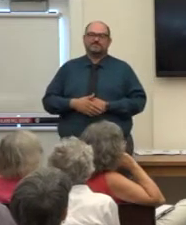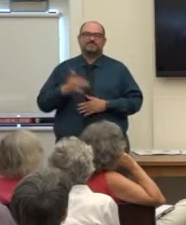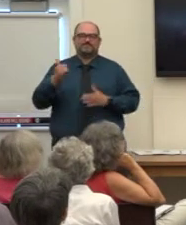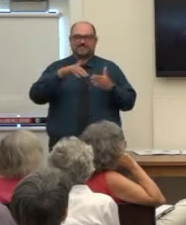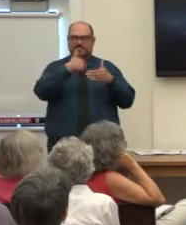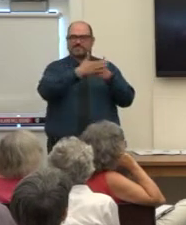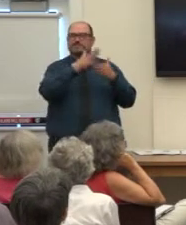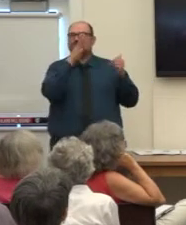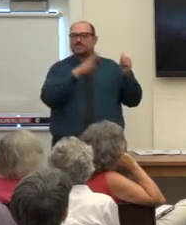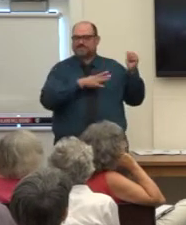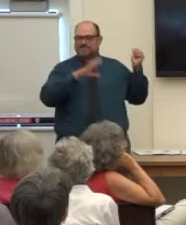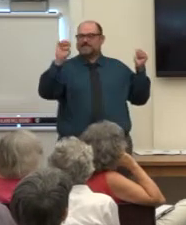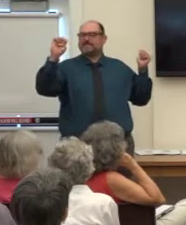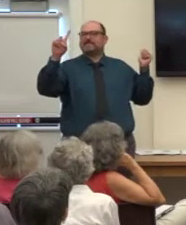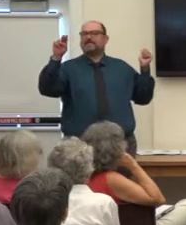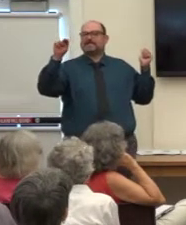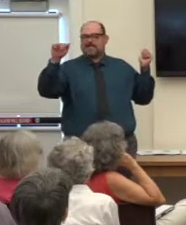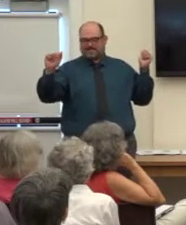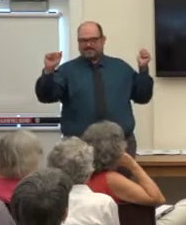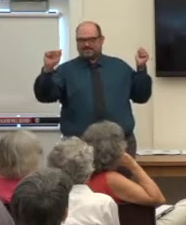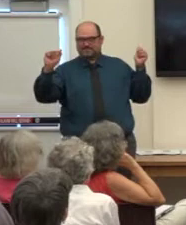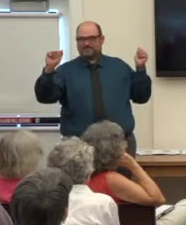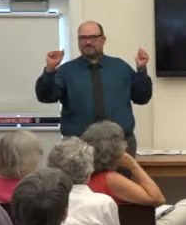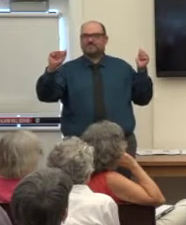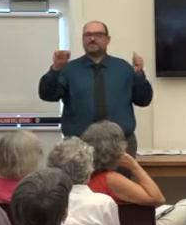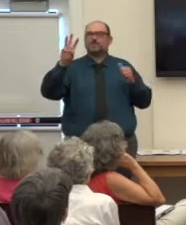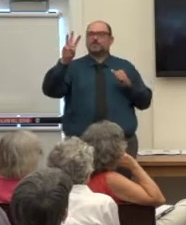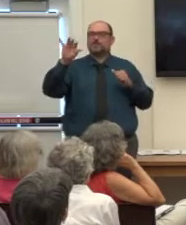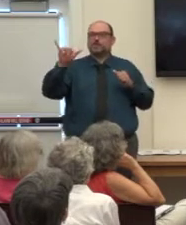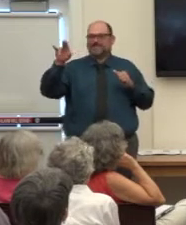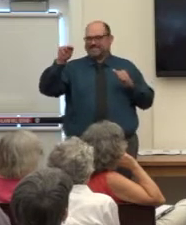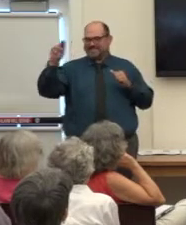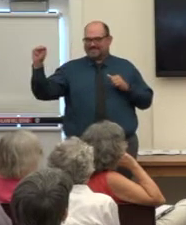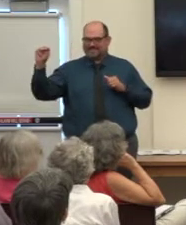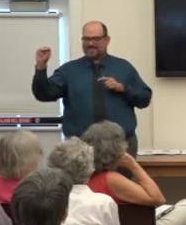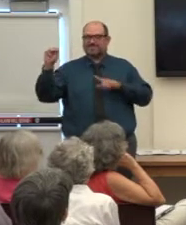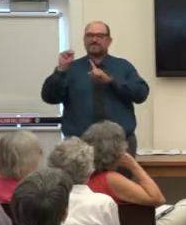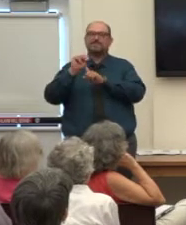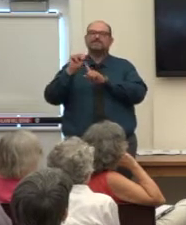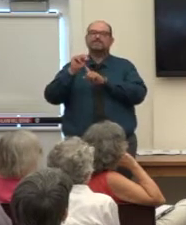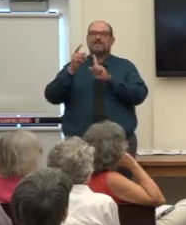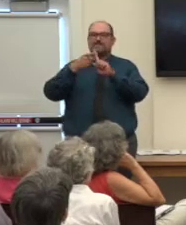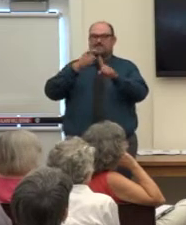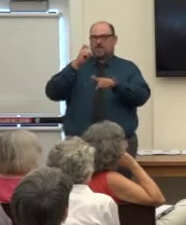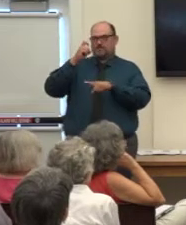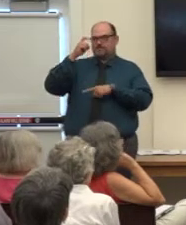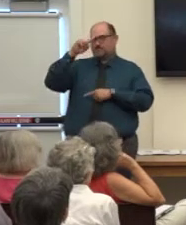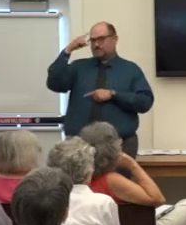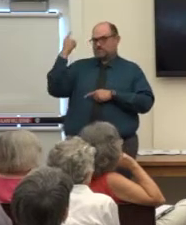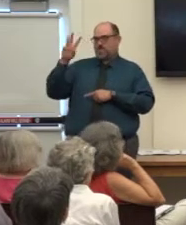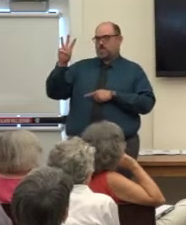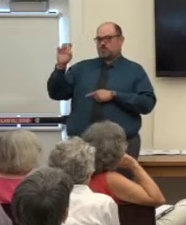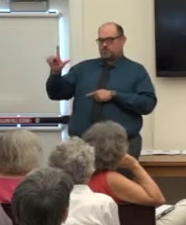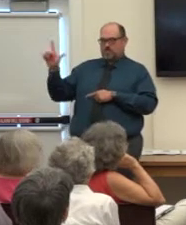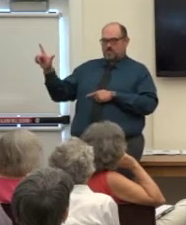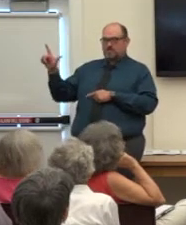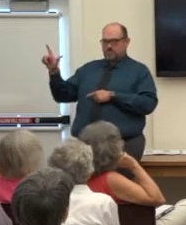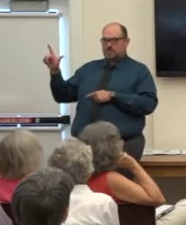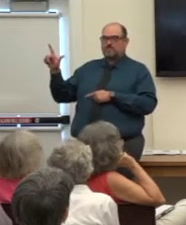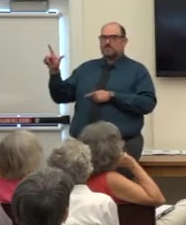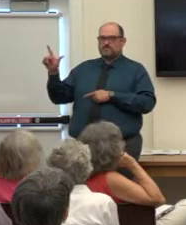she was a Blackwell, you know, from the Blackwell family here at Chilmark, who were some of Chilmark's first summer